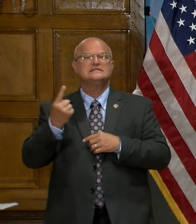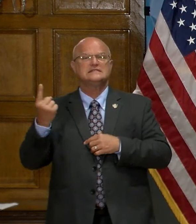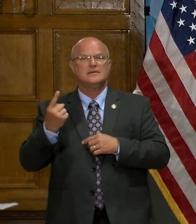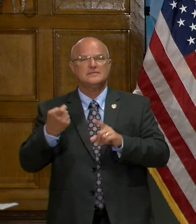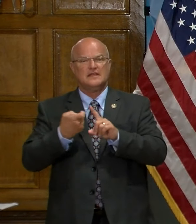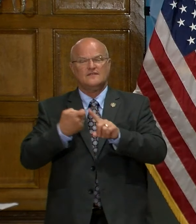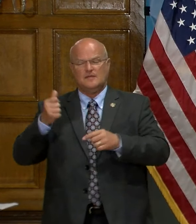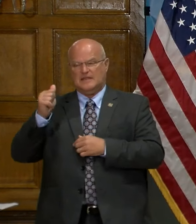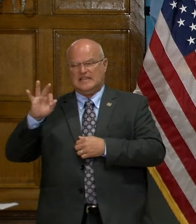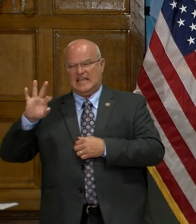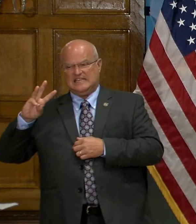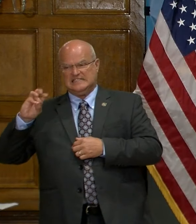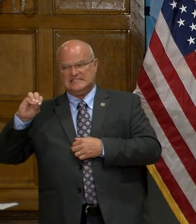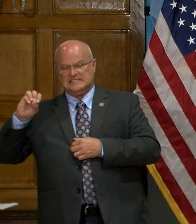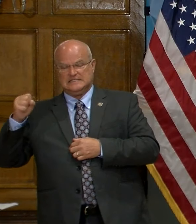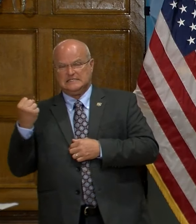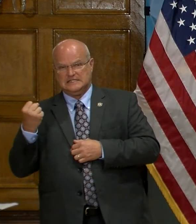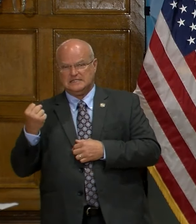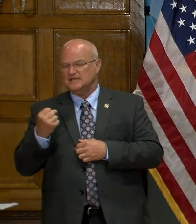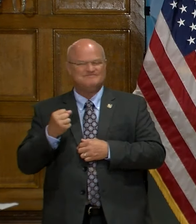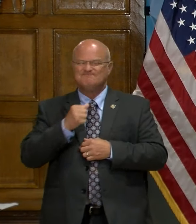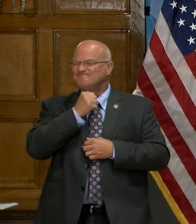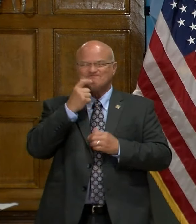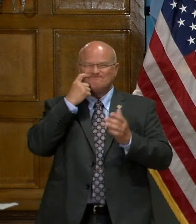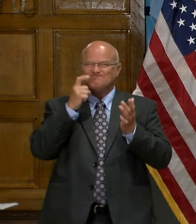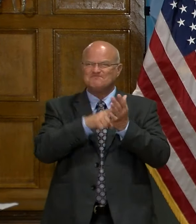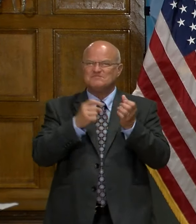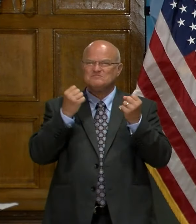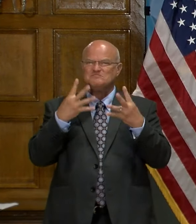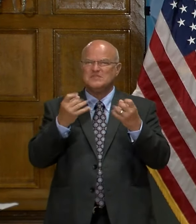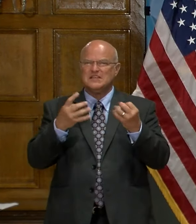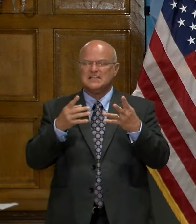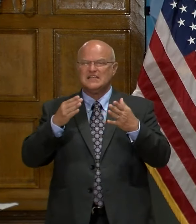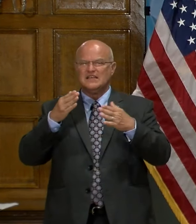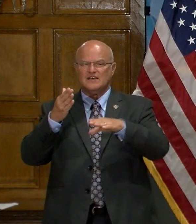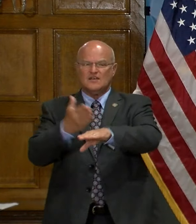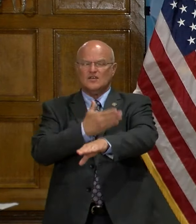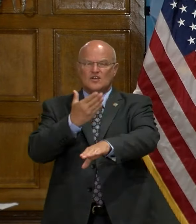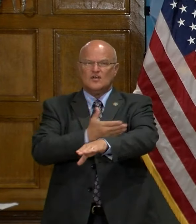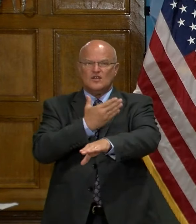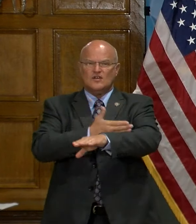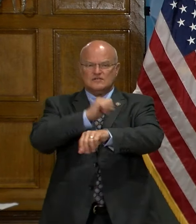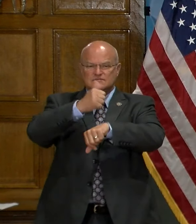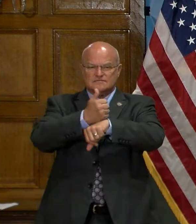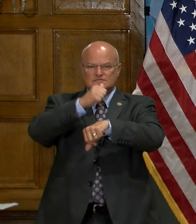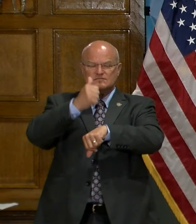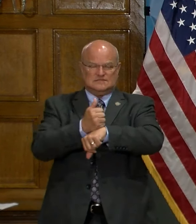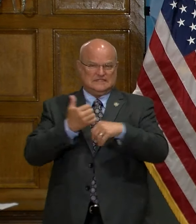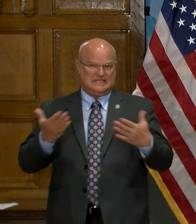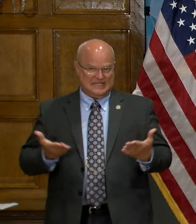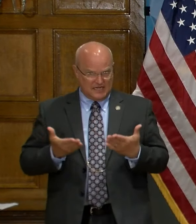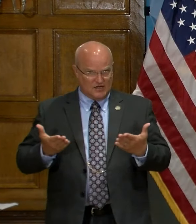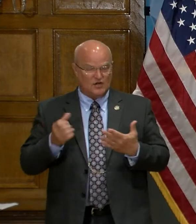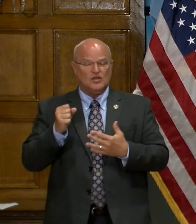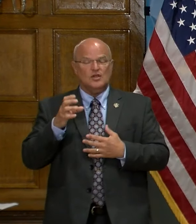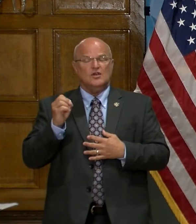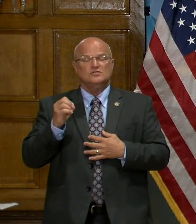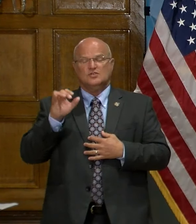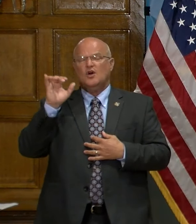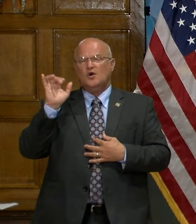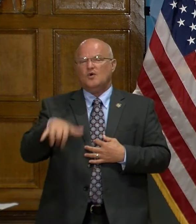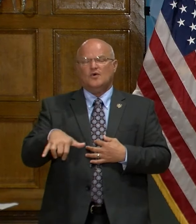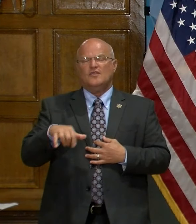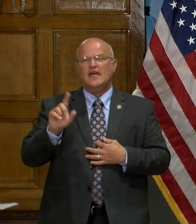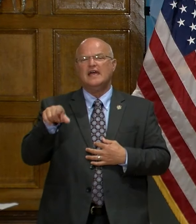something out of the 60s. They did not recognize many of the reform efforts that we've put into place. So